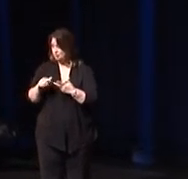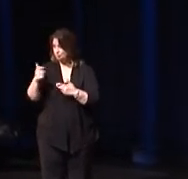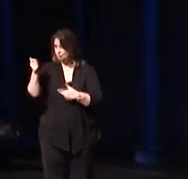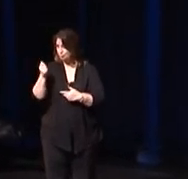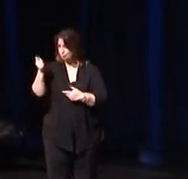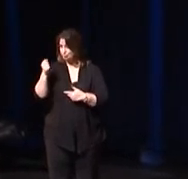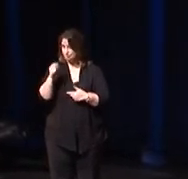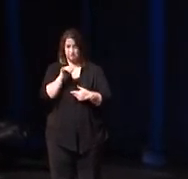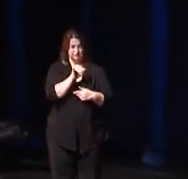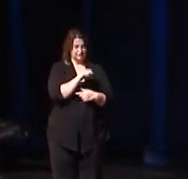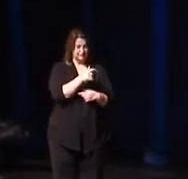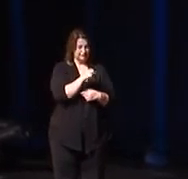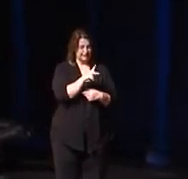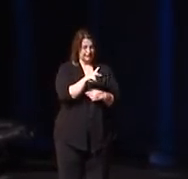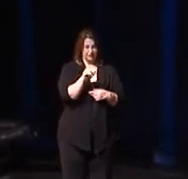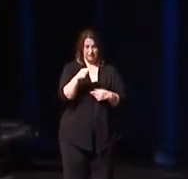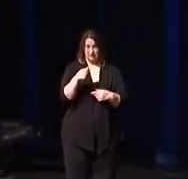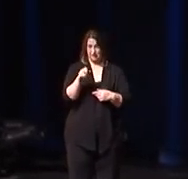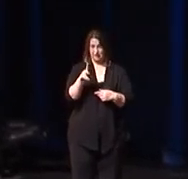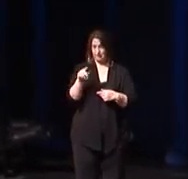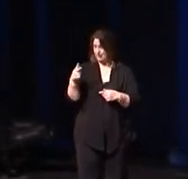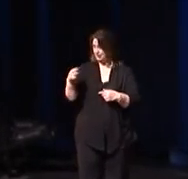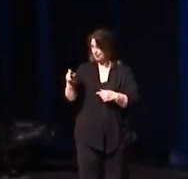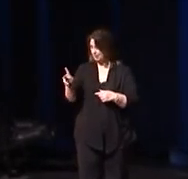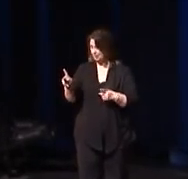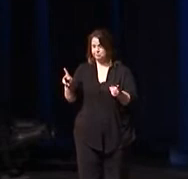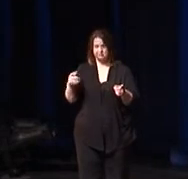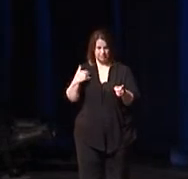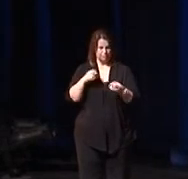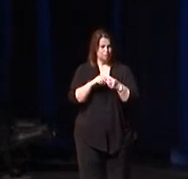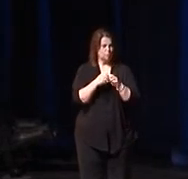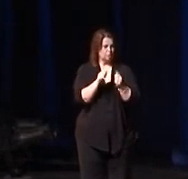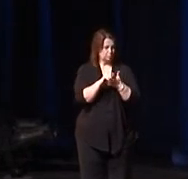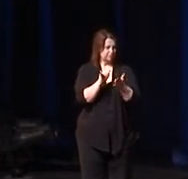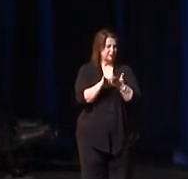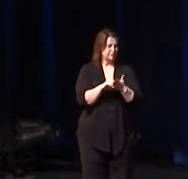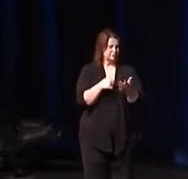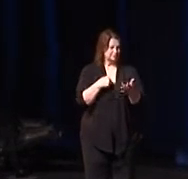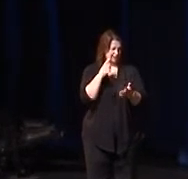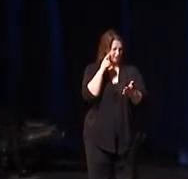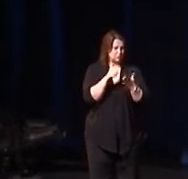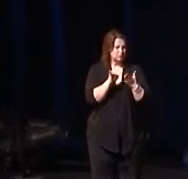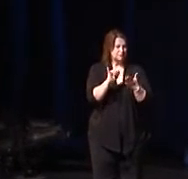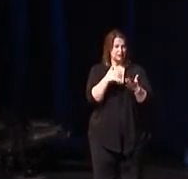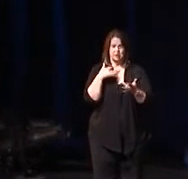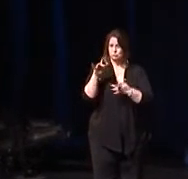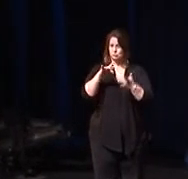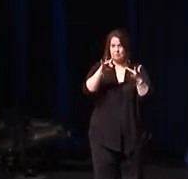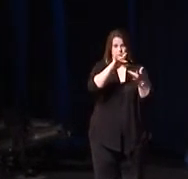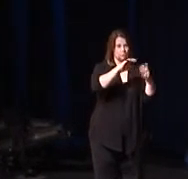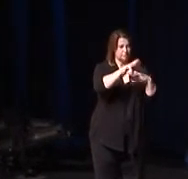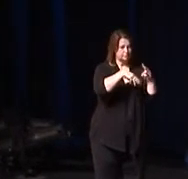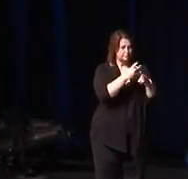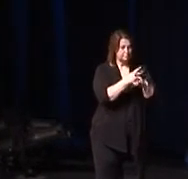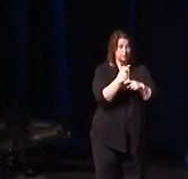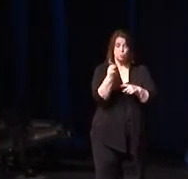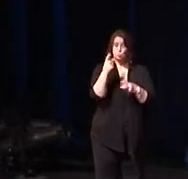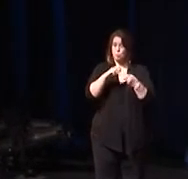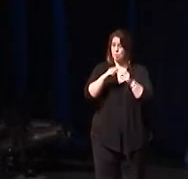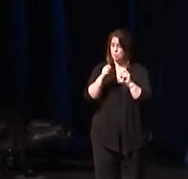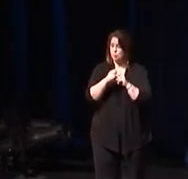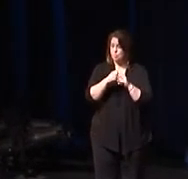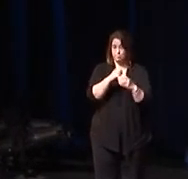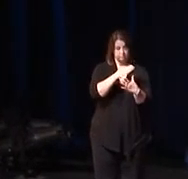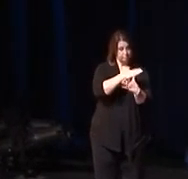geeks. And I have a lot of problems with that. And I notice that as I travel around the world. One of the problems we have with autism is at one end of